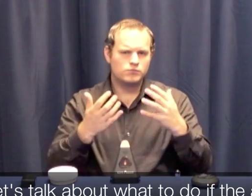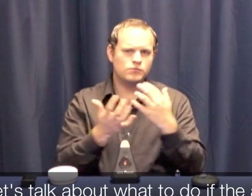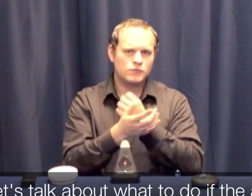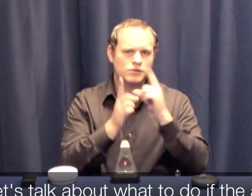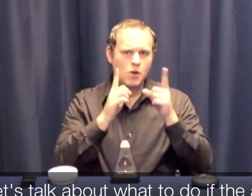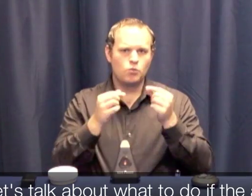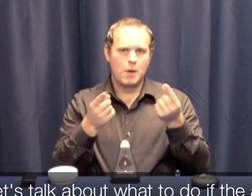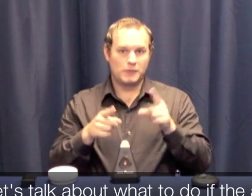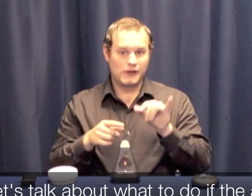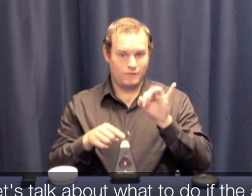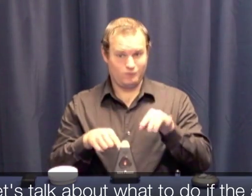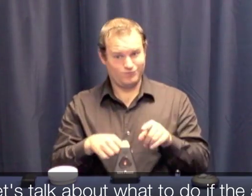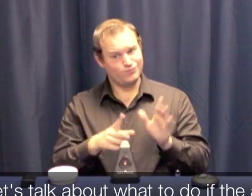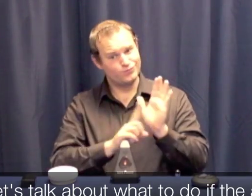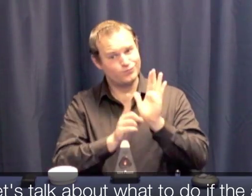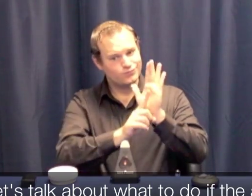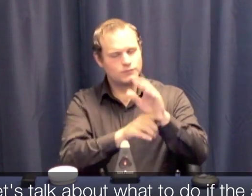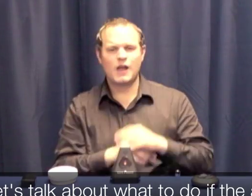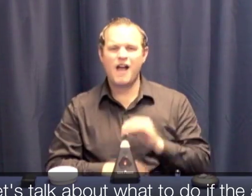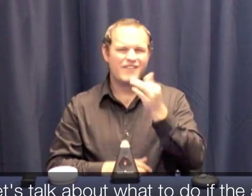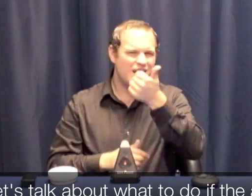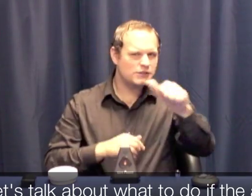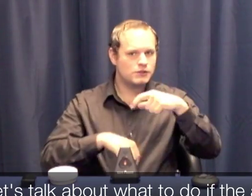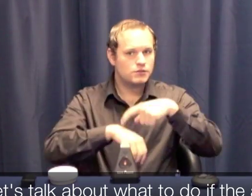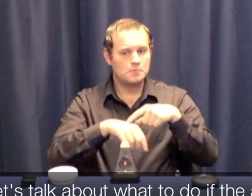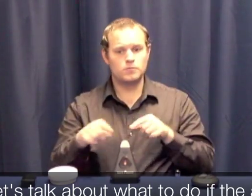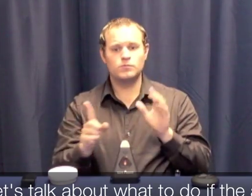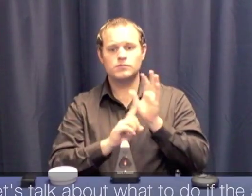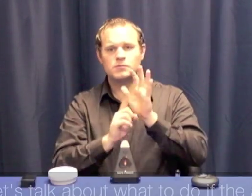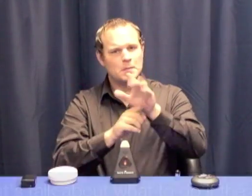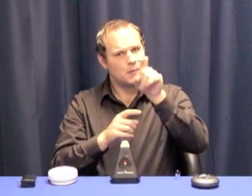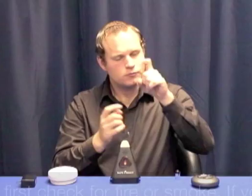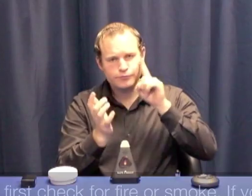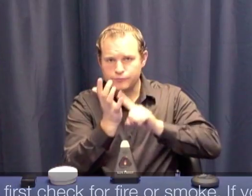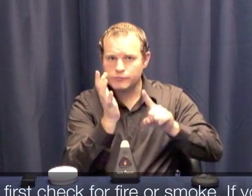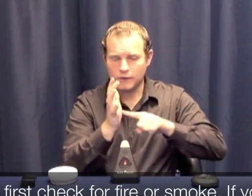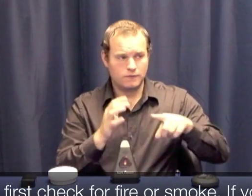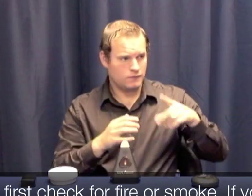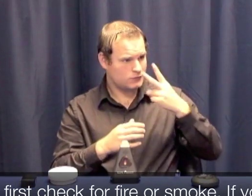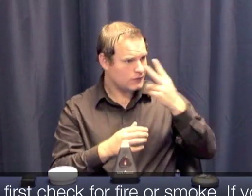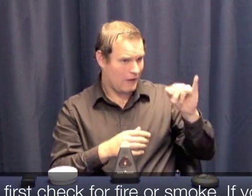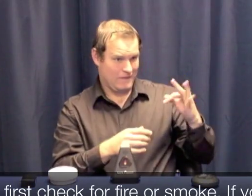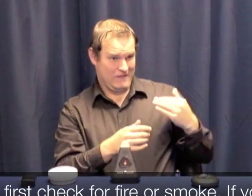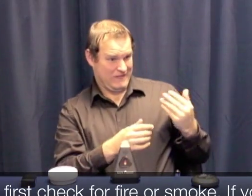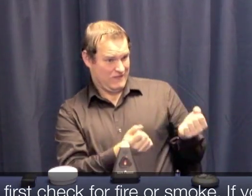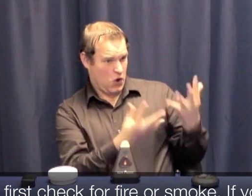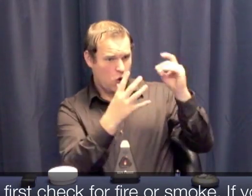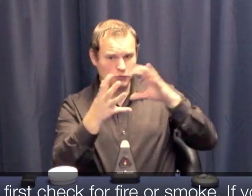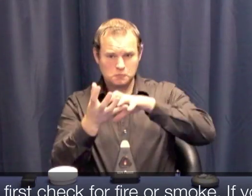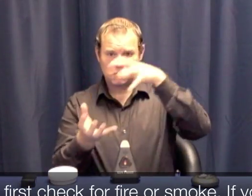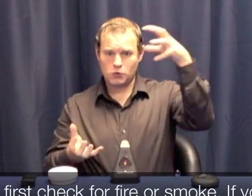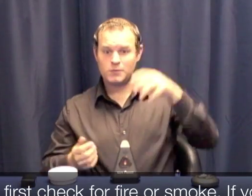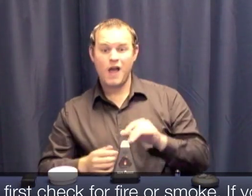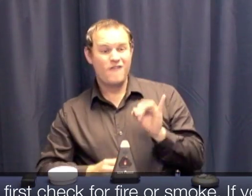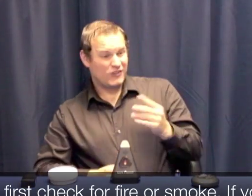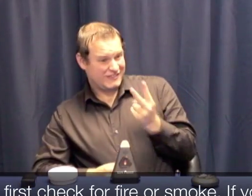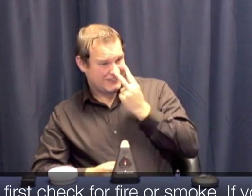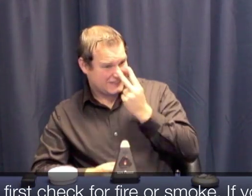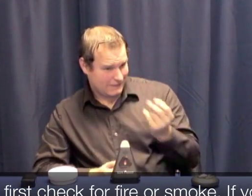Now let's talk about what to do if the alarm sounds. At any time the alarm sounds, you should first check for fire or smoke.